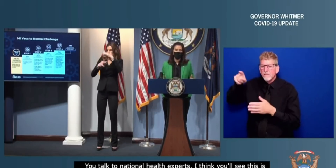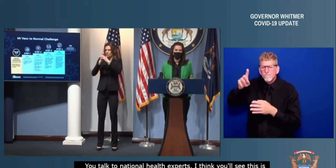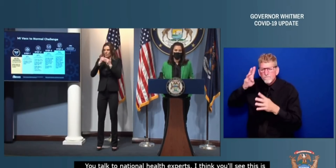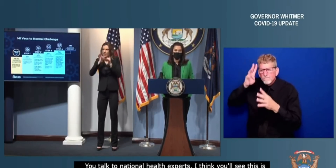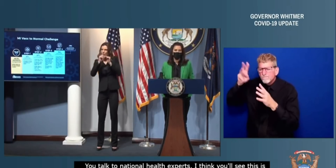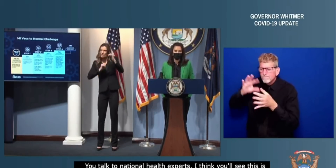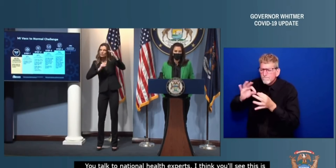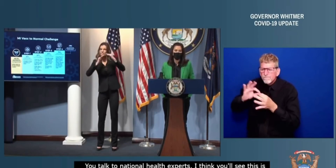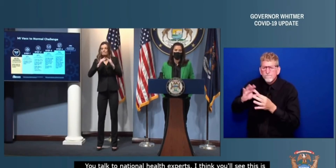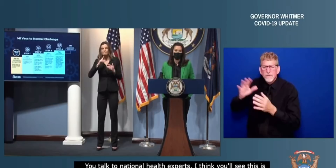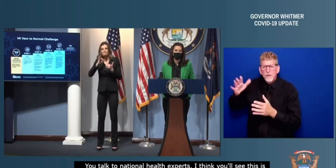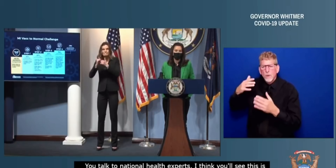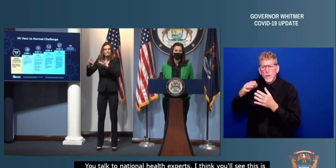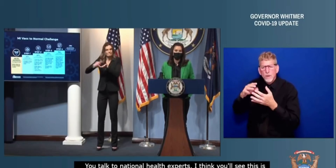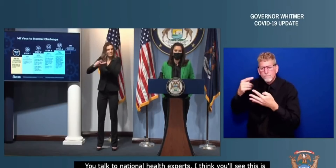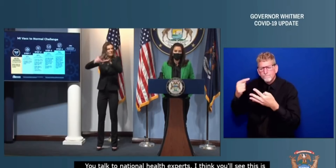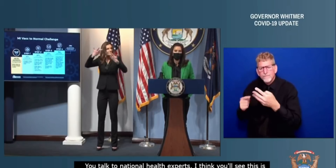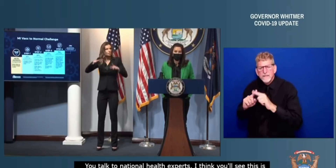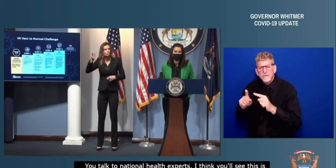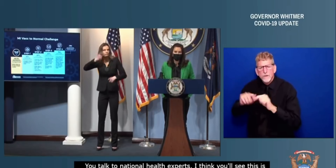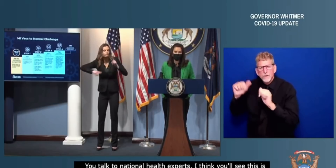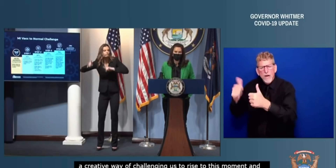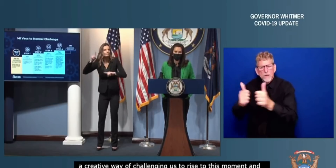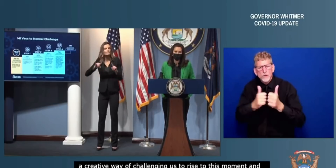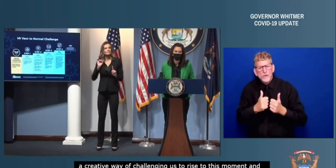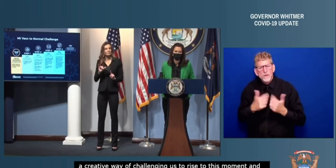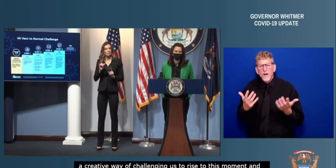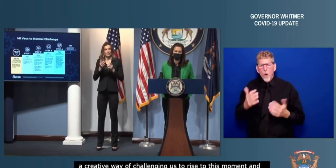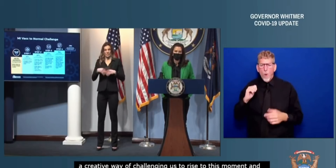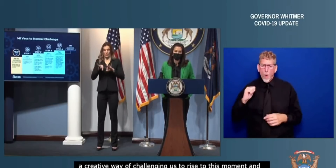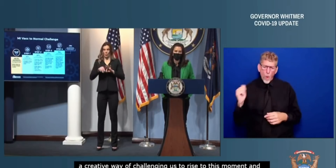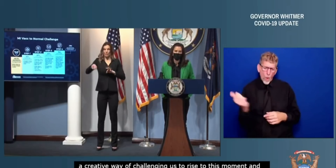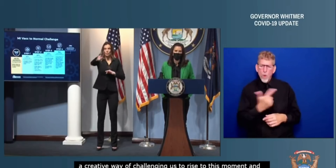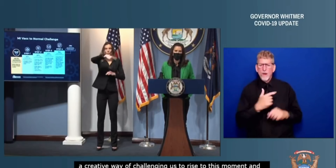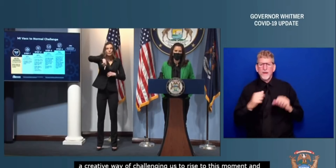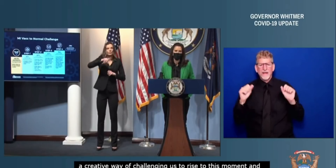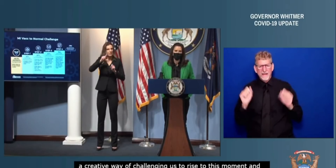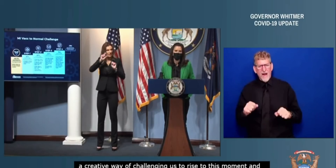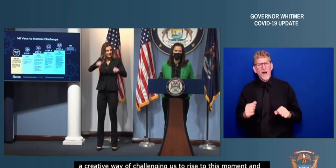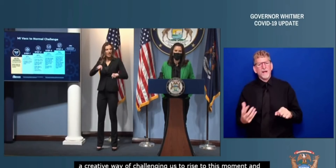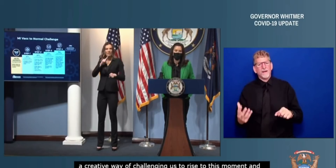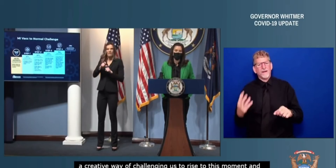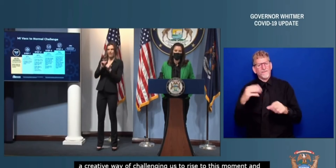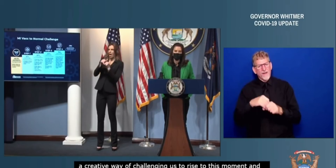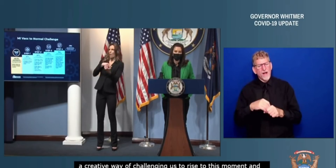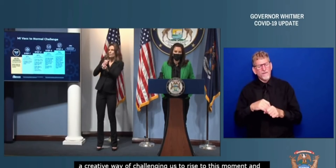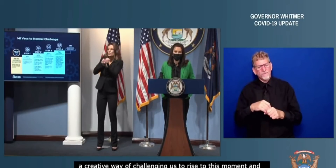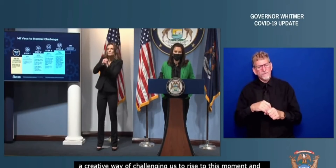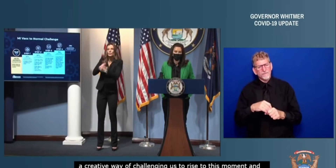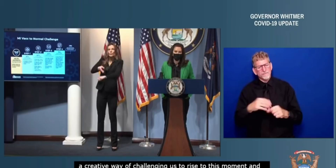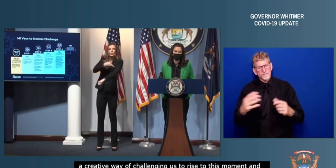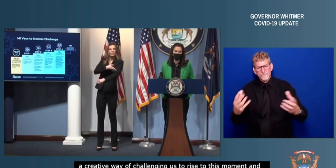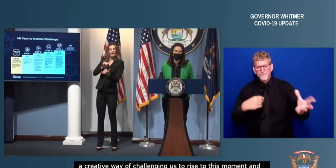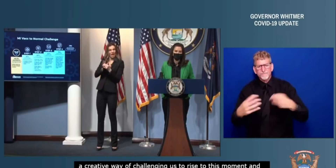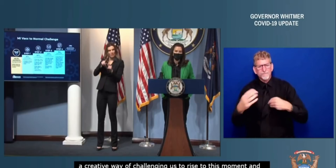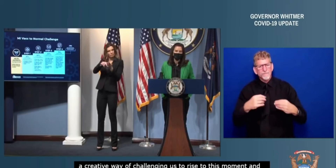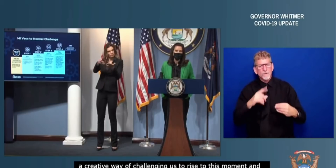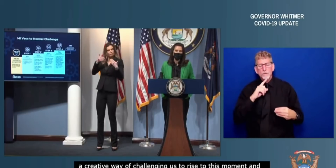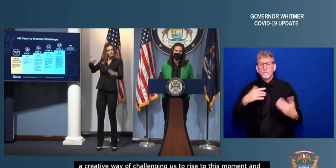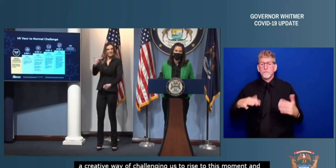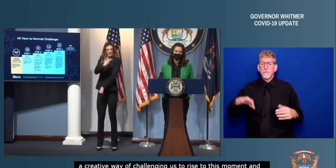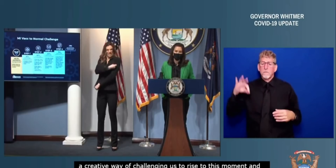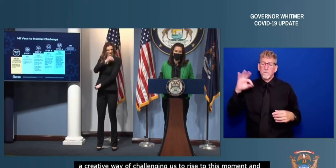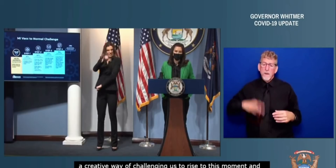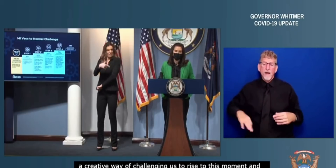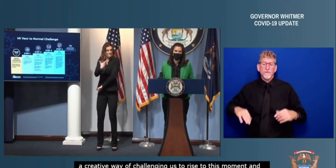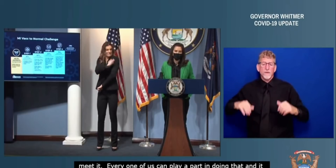And every one of us can play a part in doing that, and it benefits the whole state when we do. So